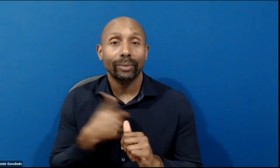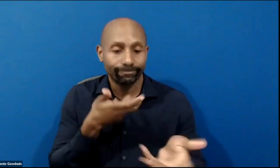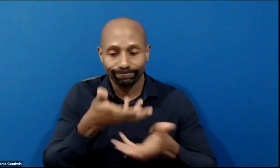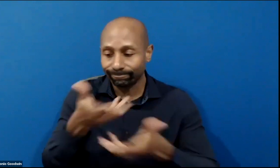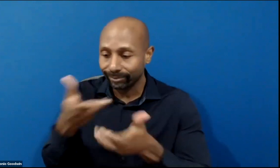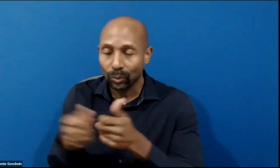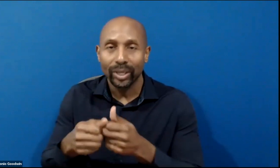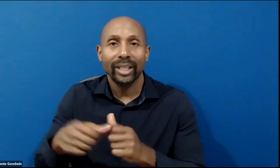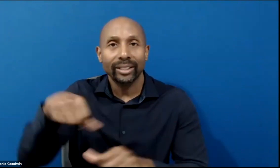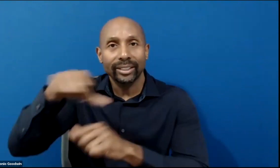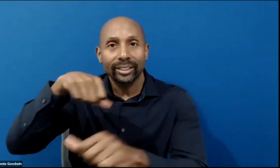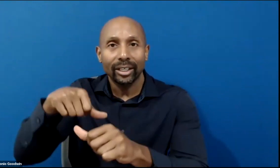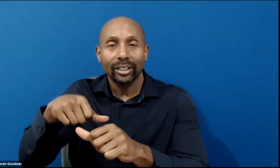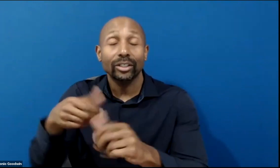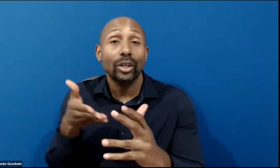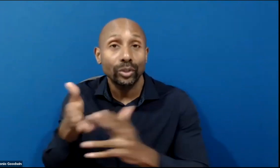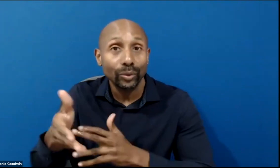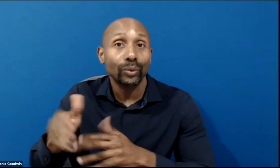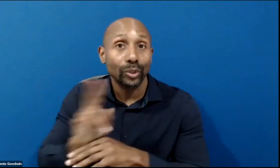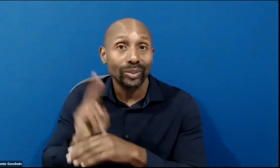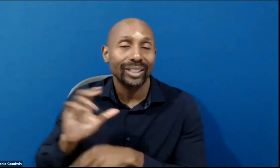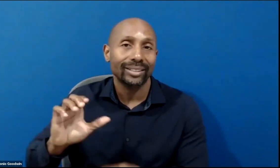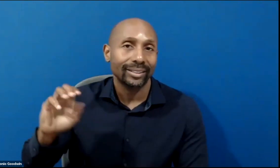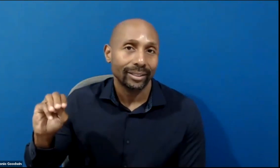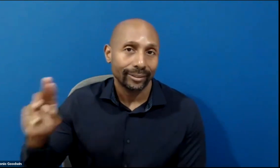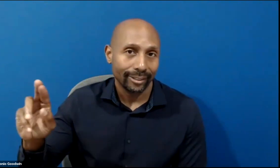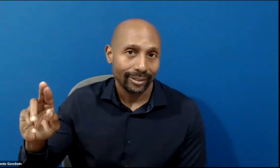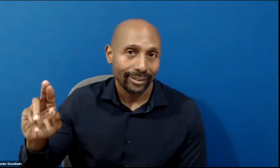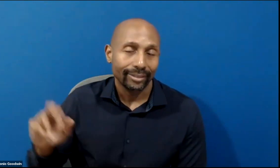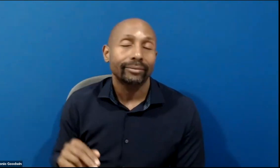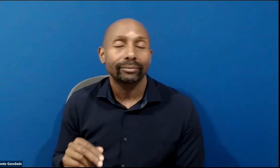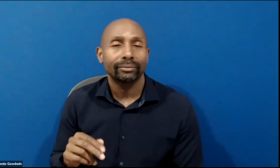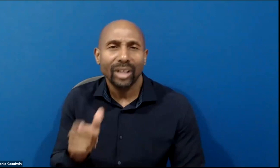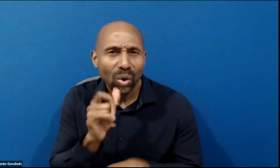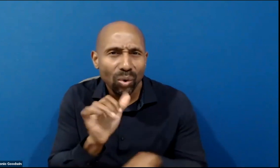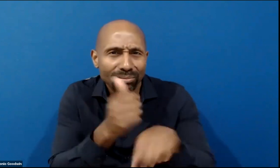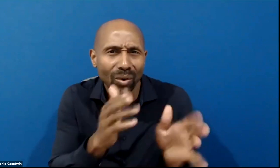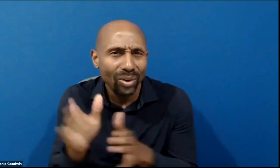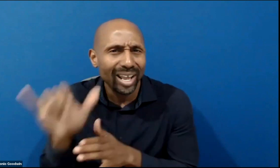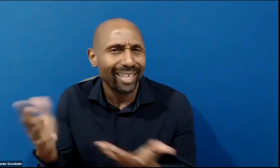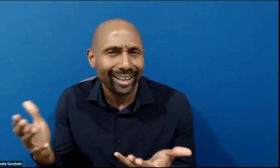through community mobility rituals? Who organizes these?